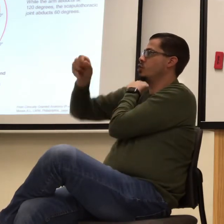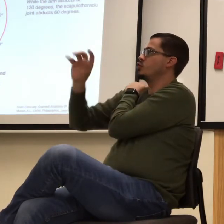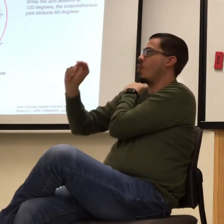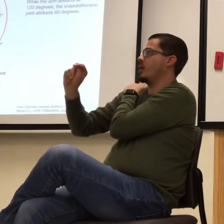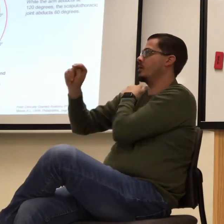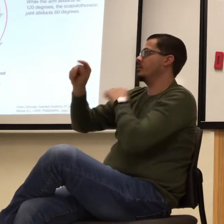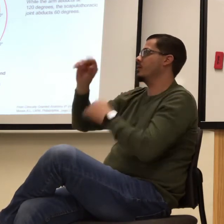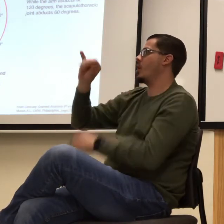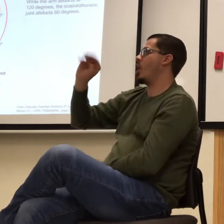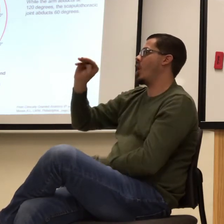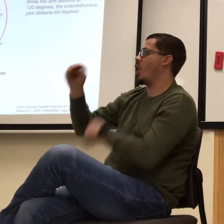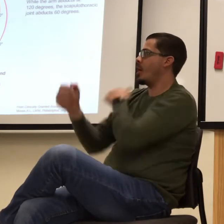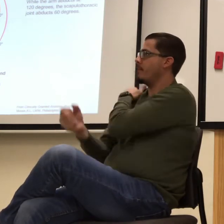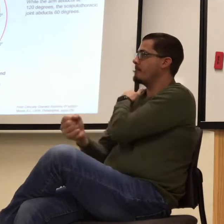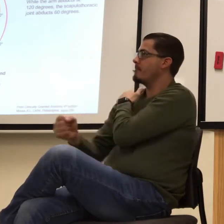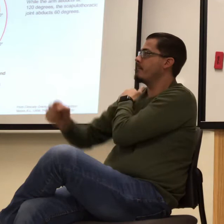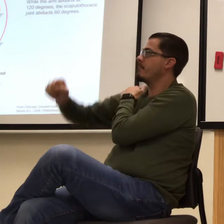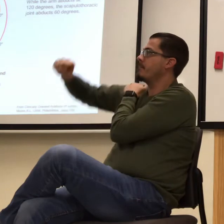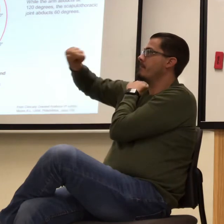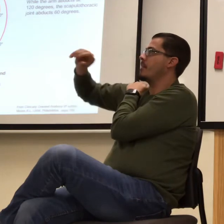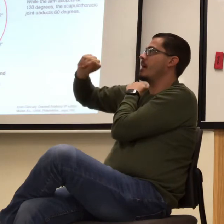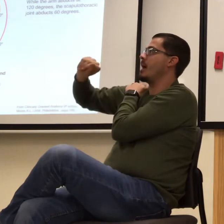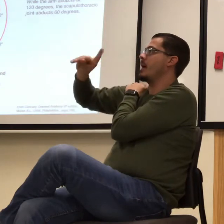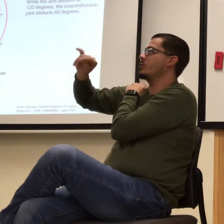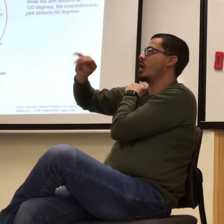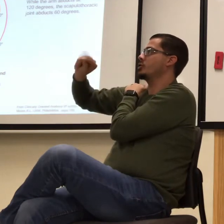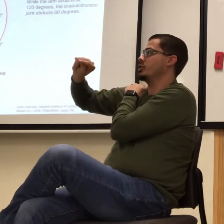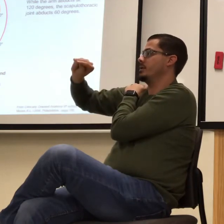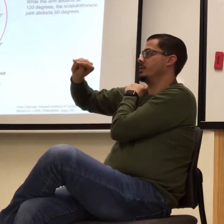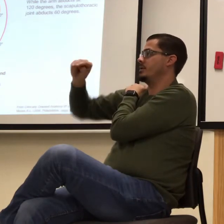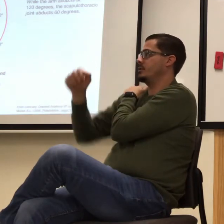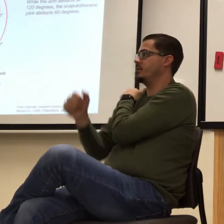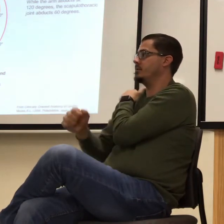arm abduction,